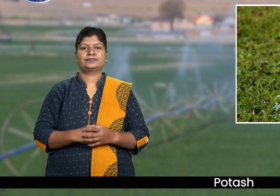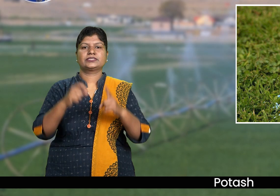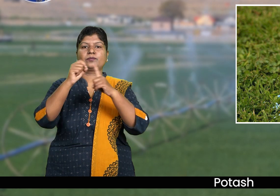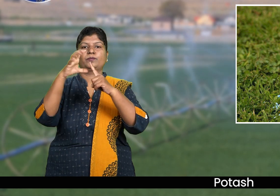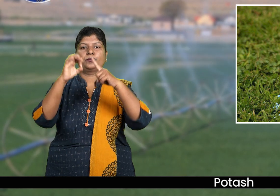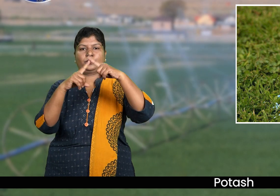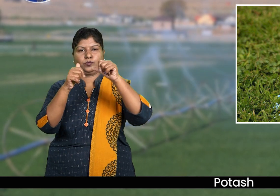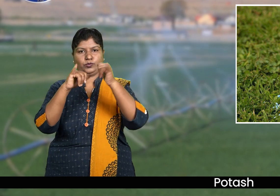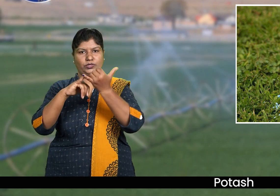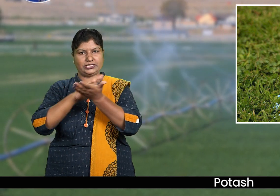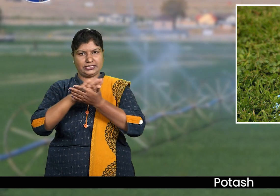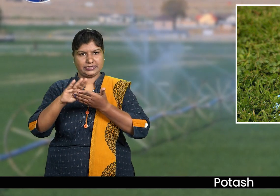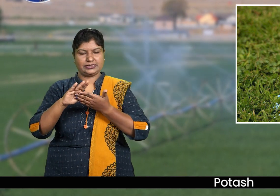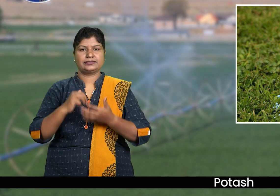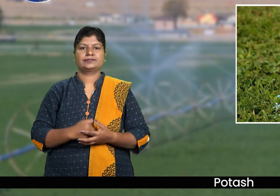potash,